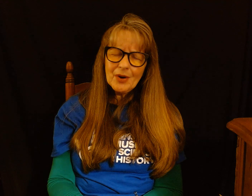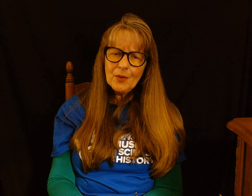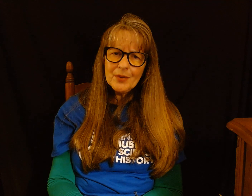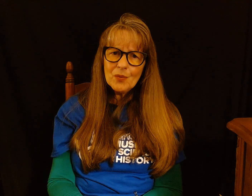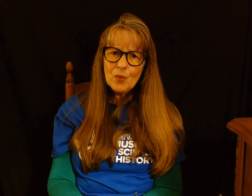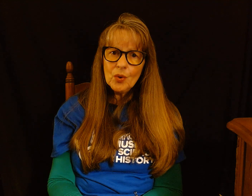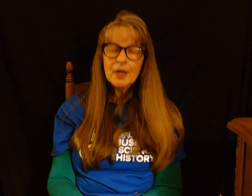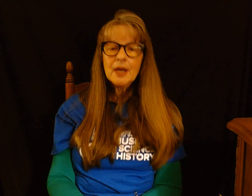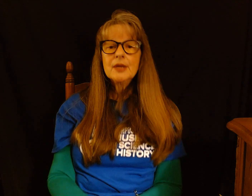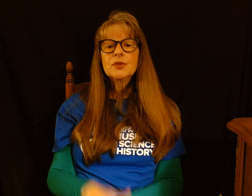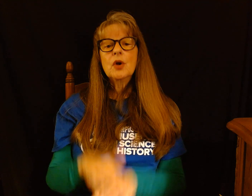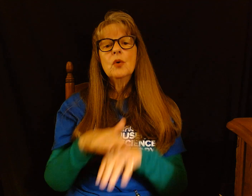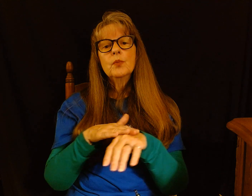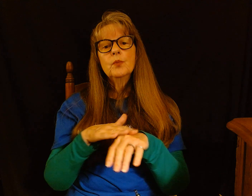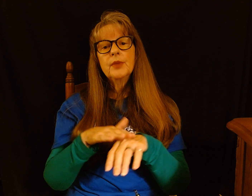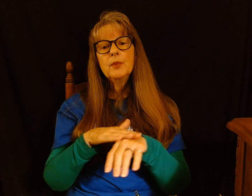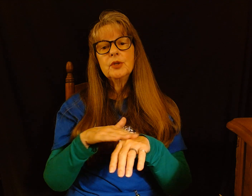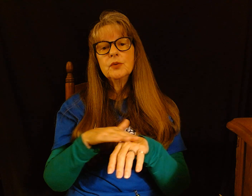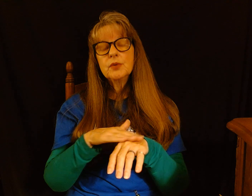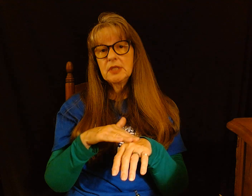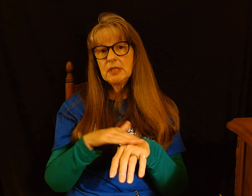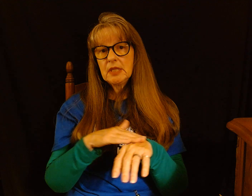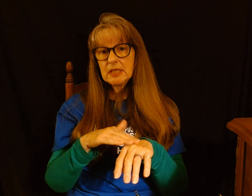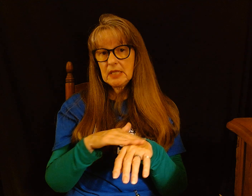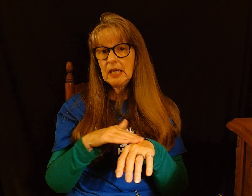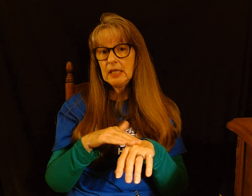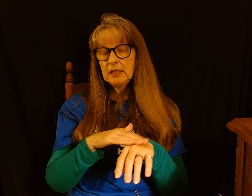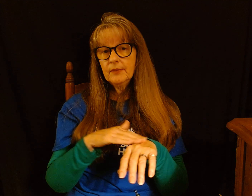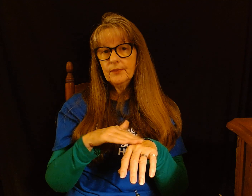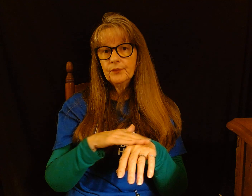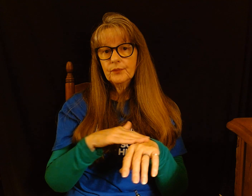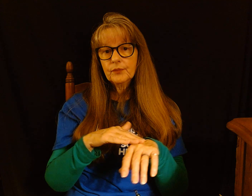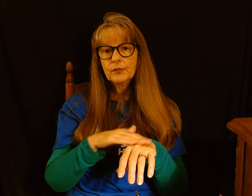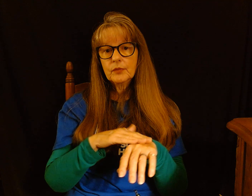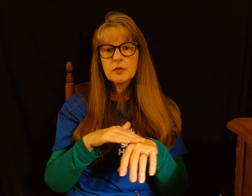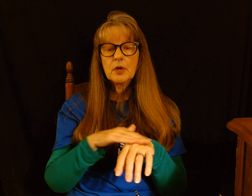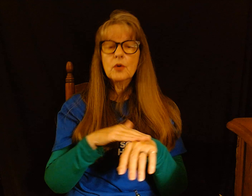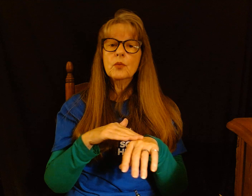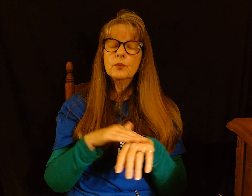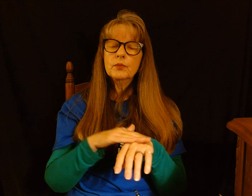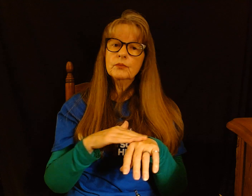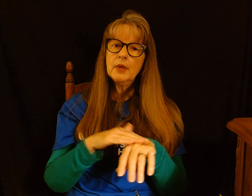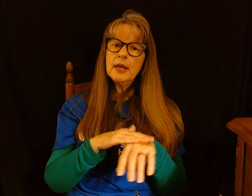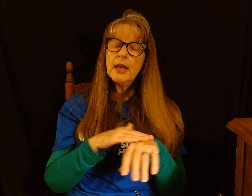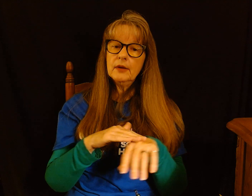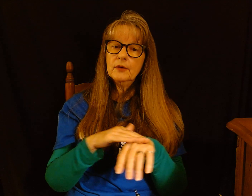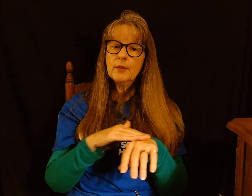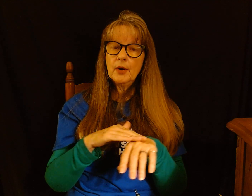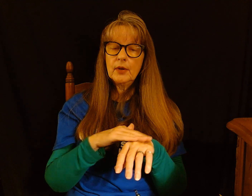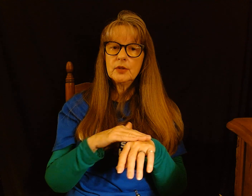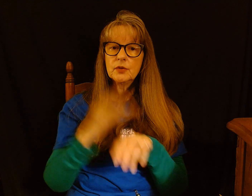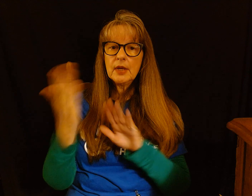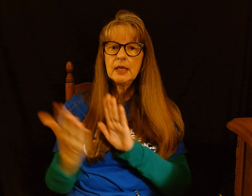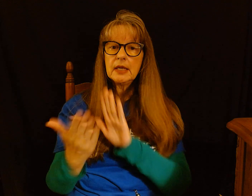at war. So then we do the skin. So a Native American. So they